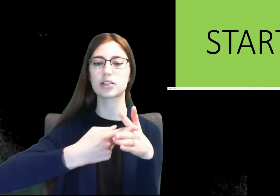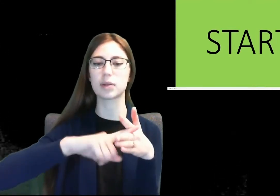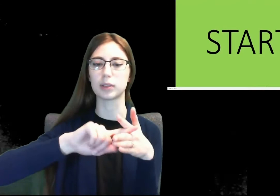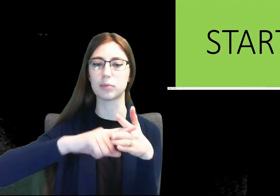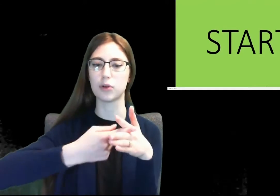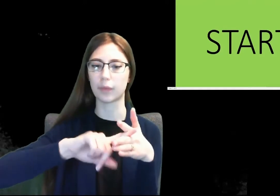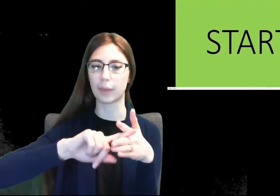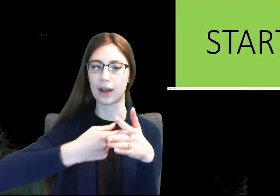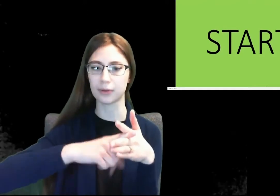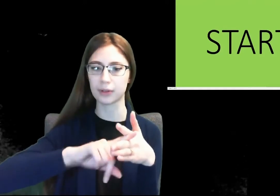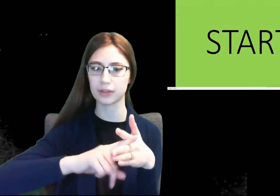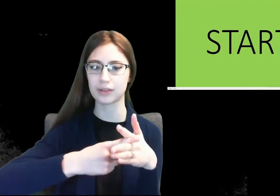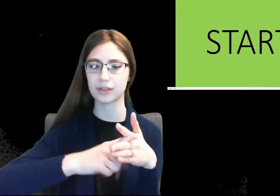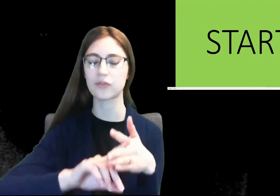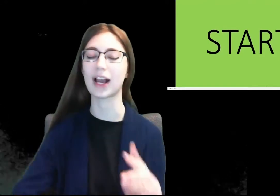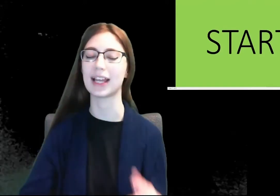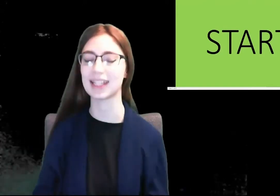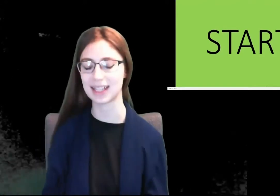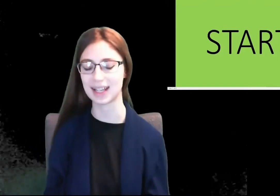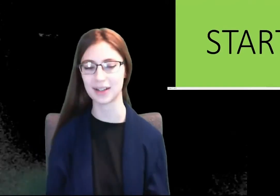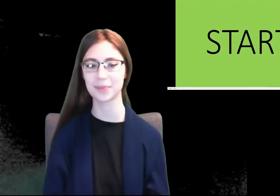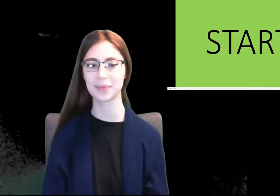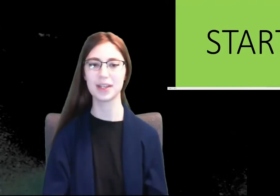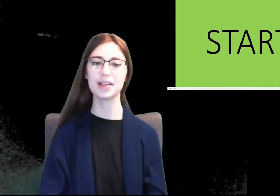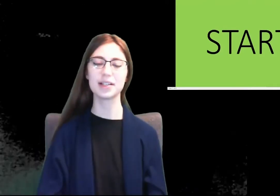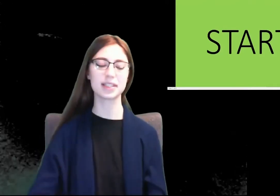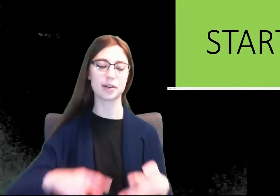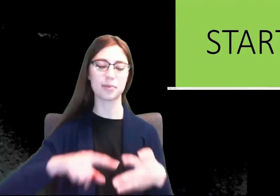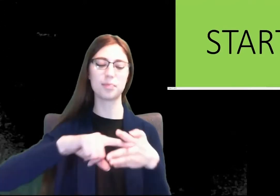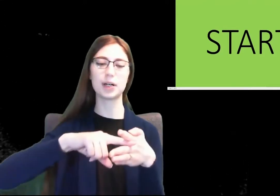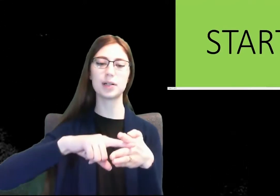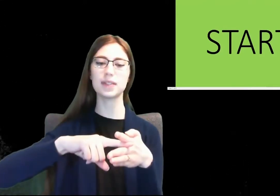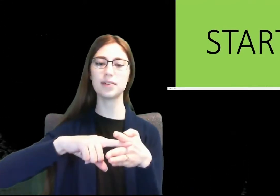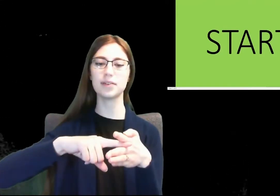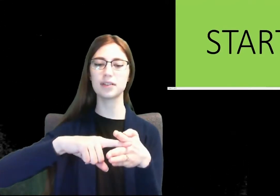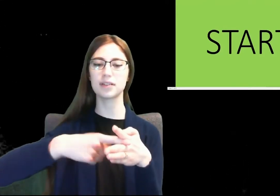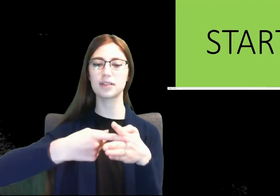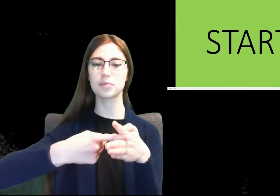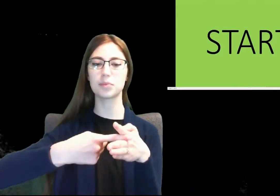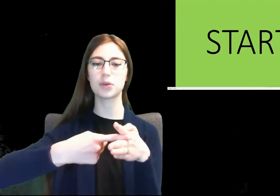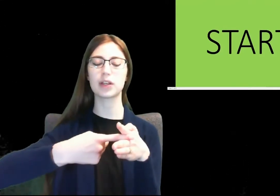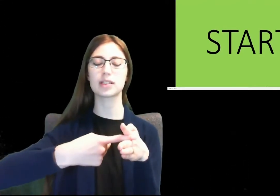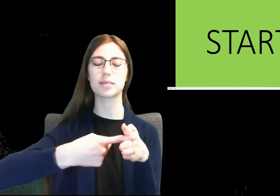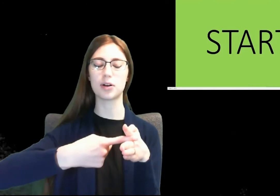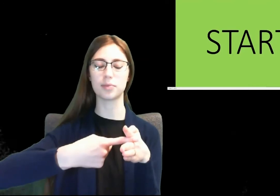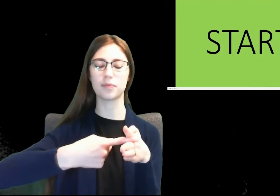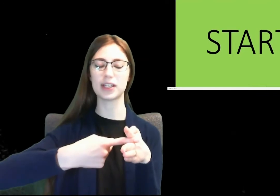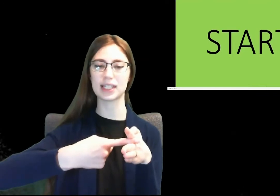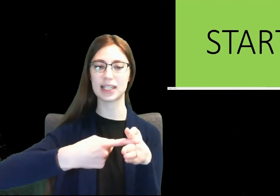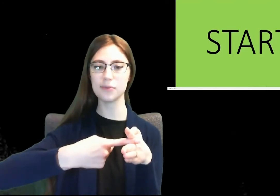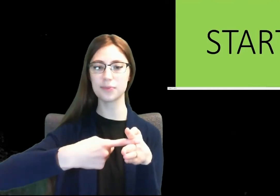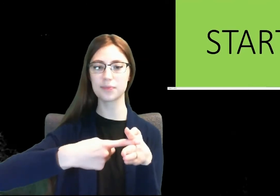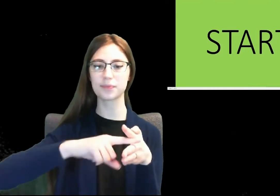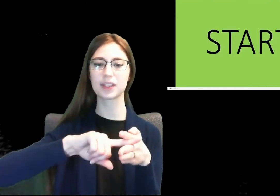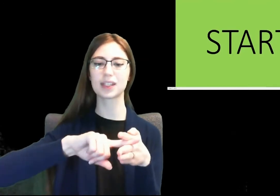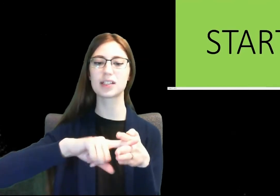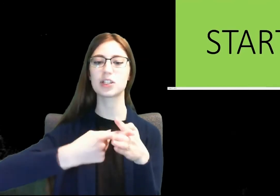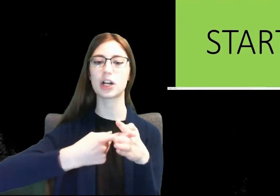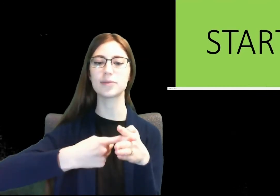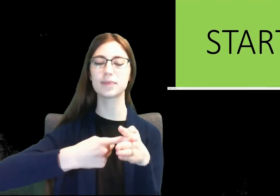able to move around fine in there. So palm down, moving to palm facing you. Start,